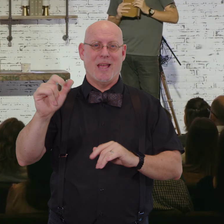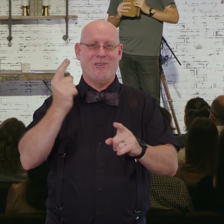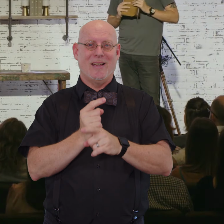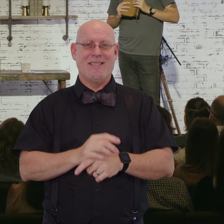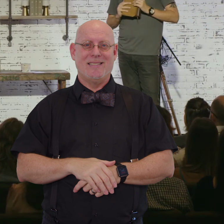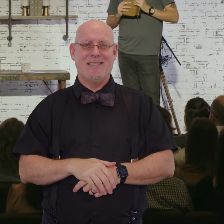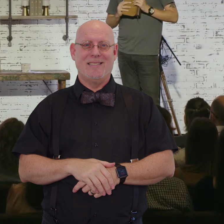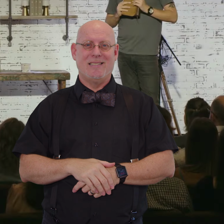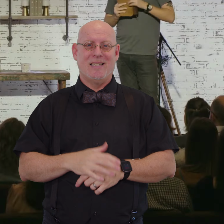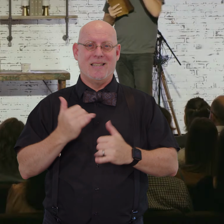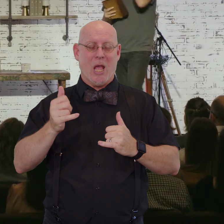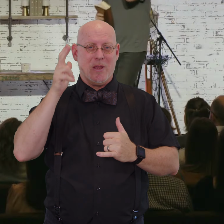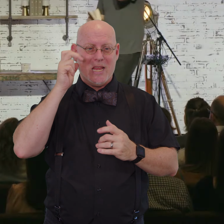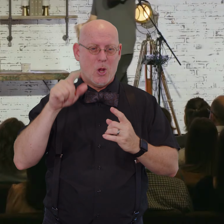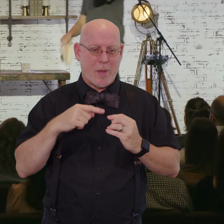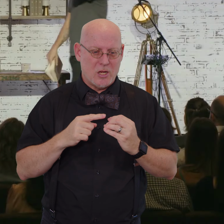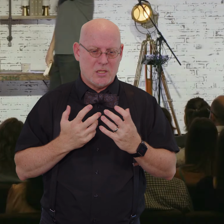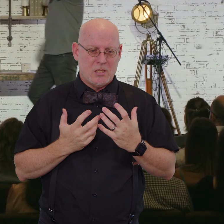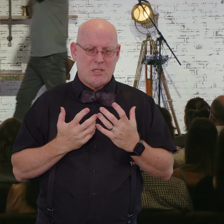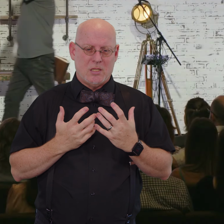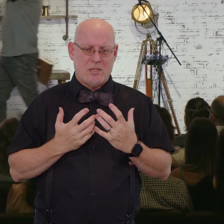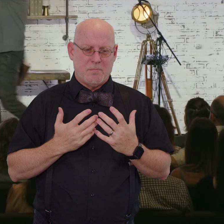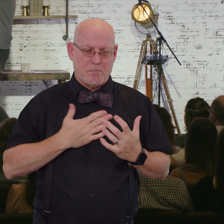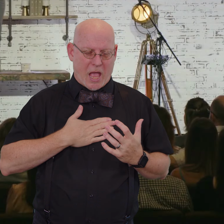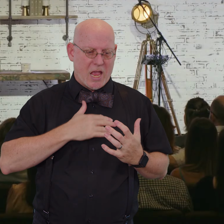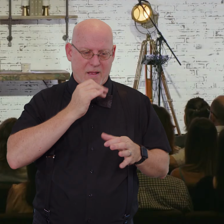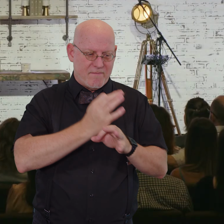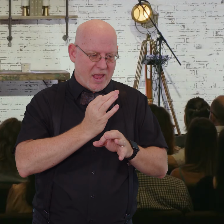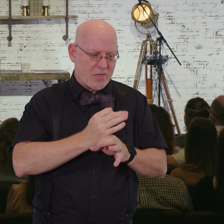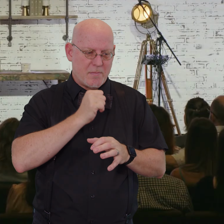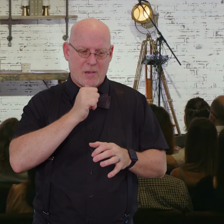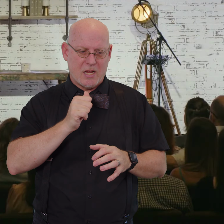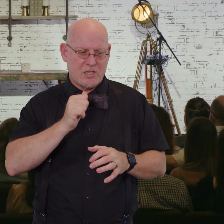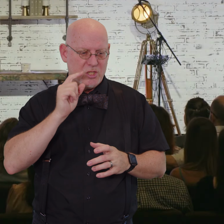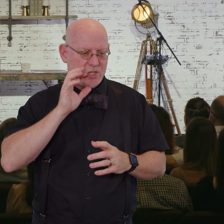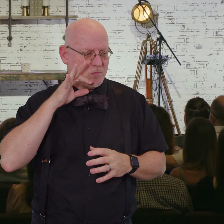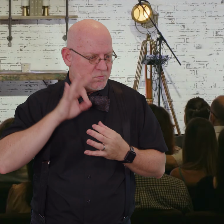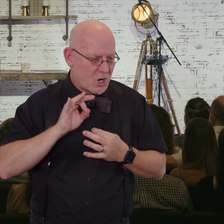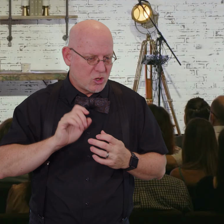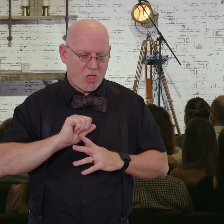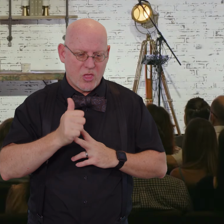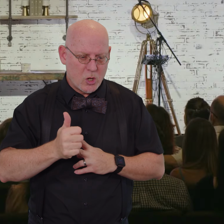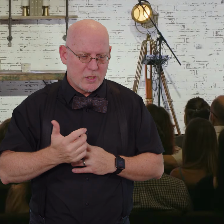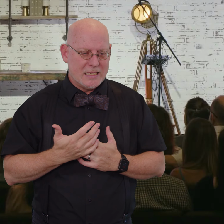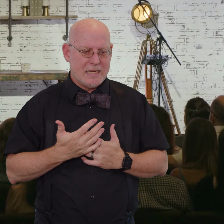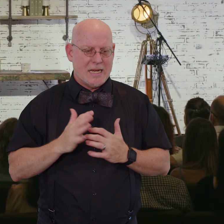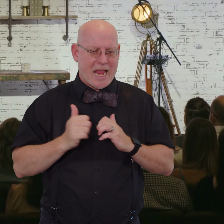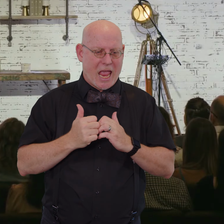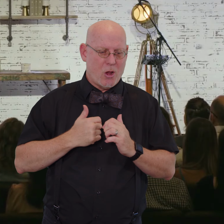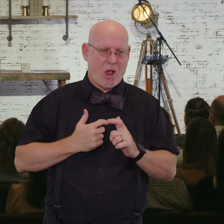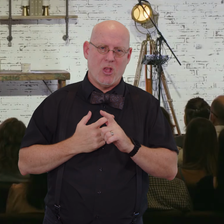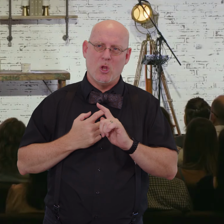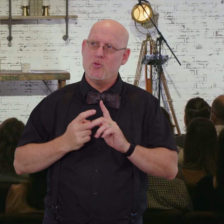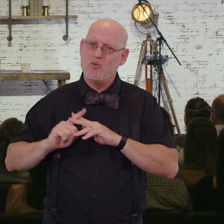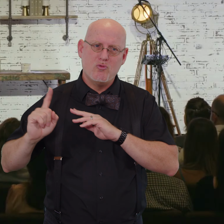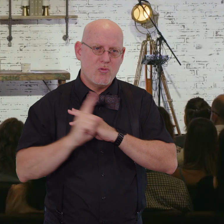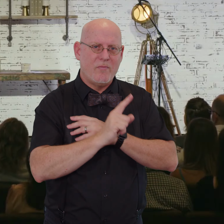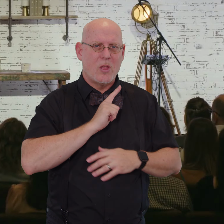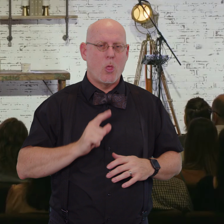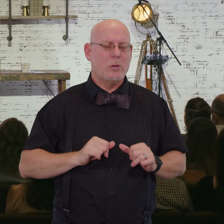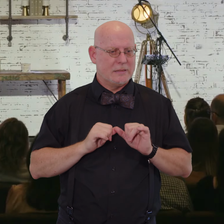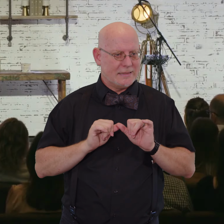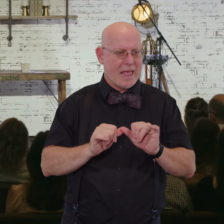May like just now we get to hear about my unfaithfulness my spiritual adultery how I run